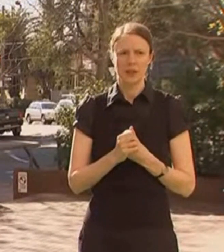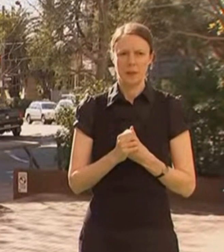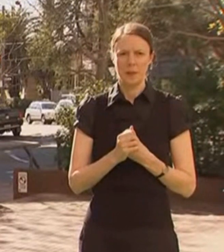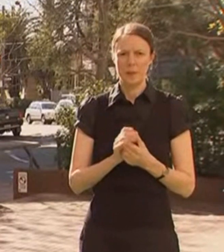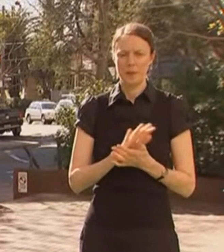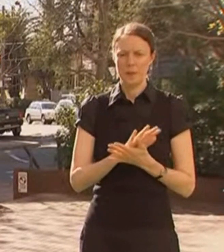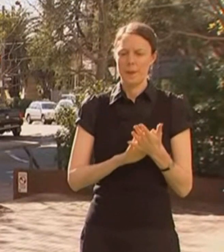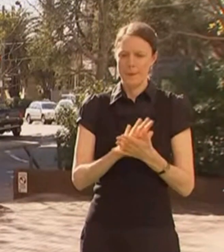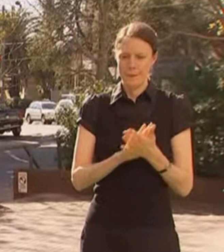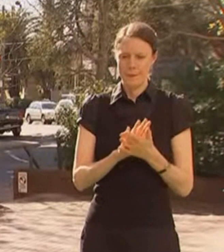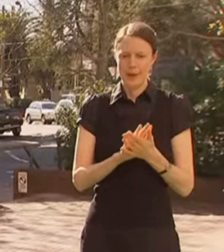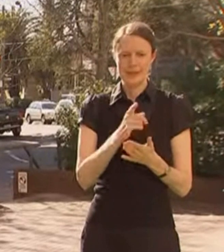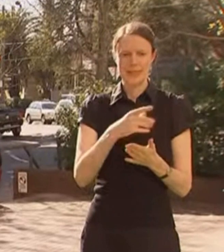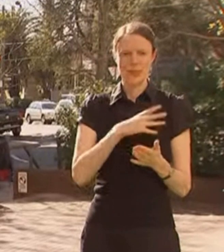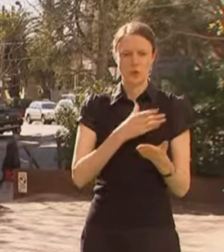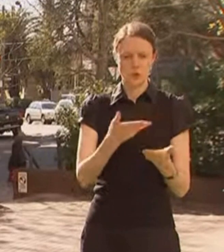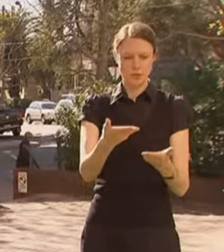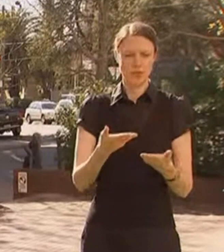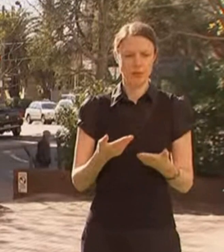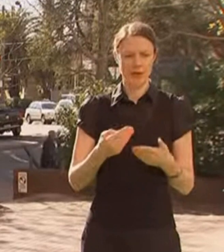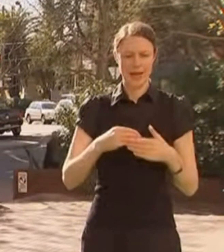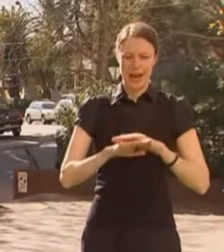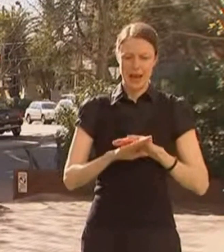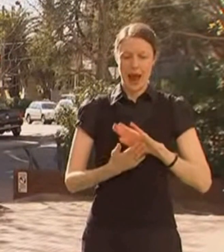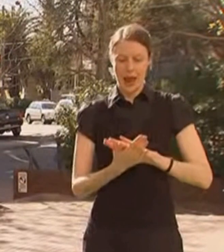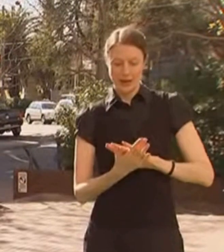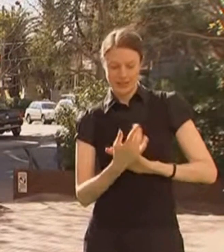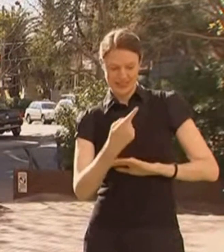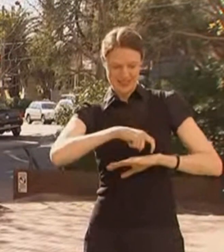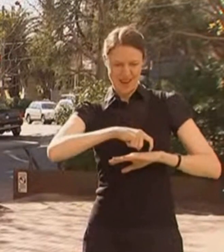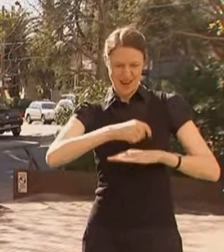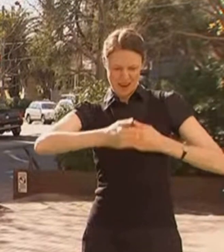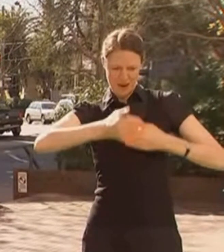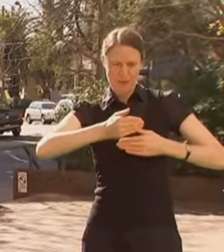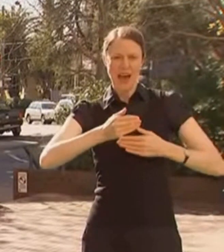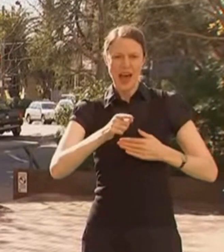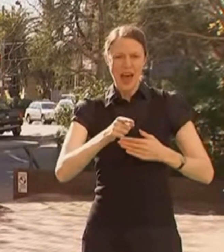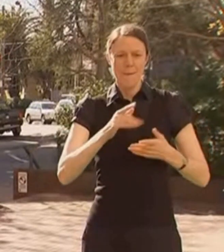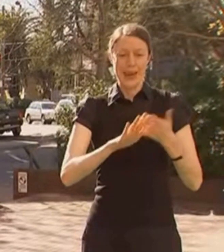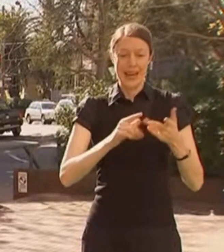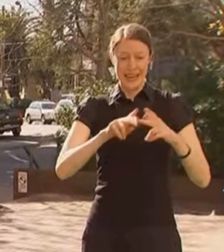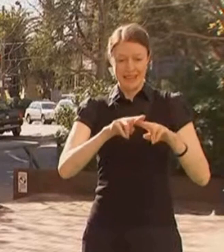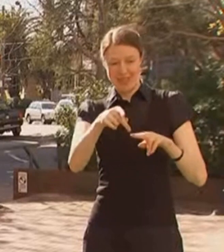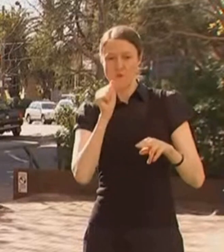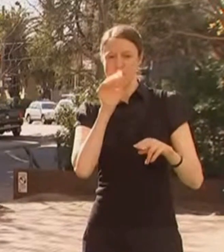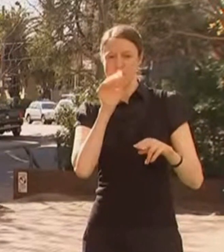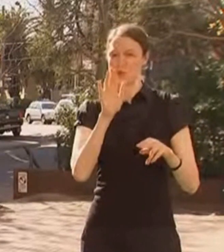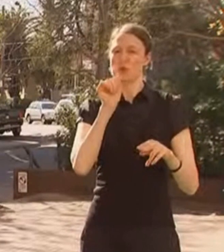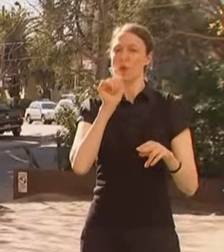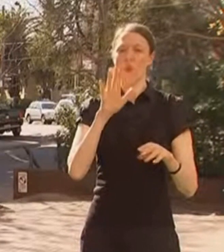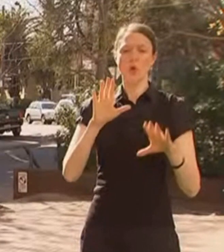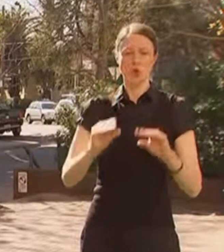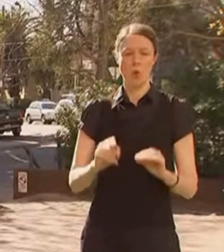our powers that we normally would in a public unlawful gathering. Now, in this case, the Form 1 was submitted